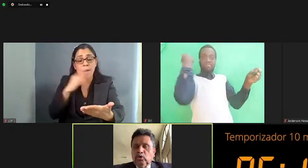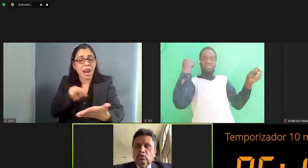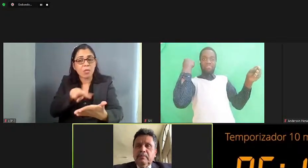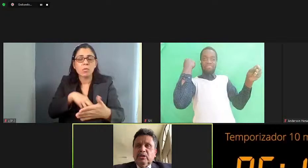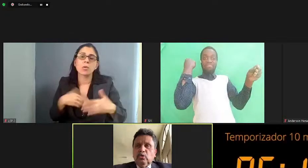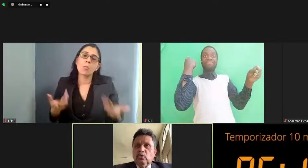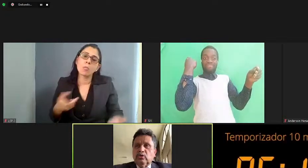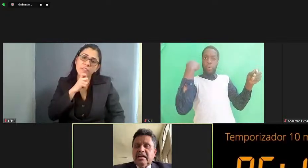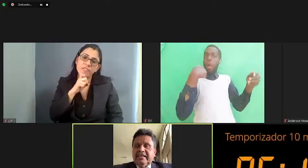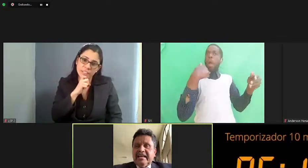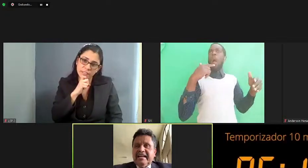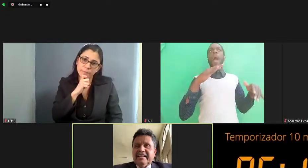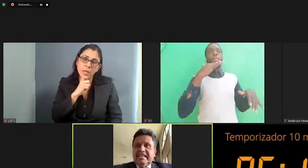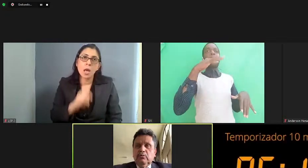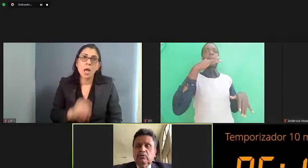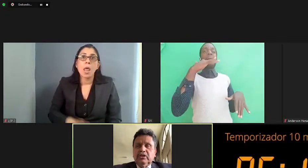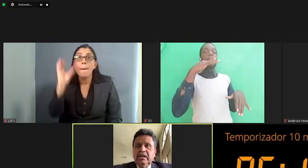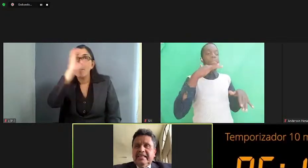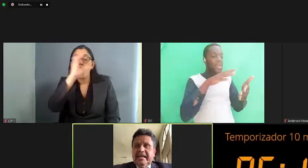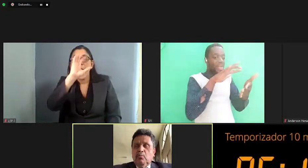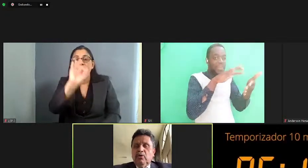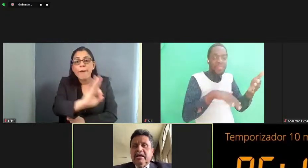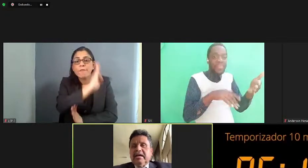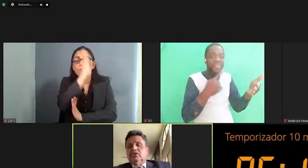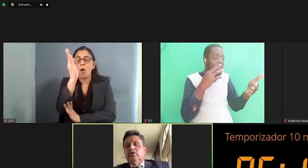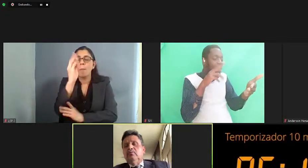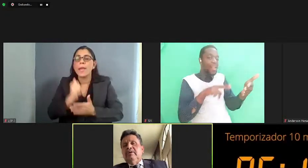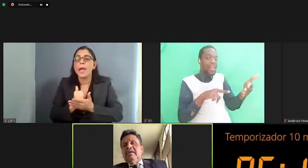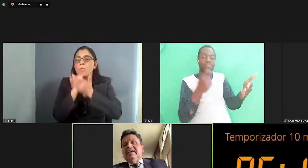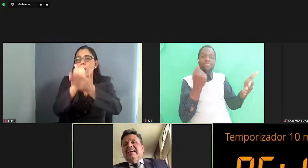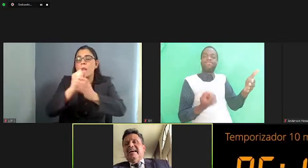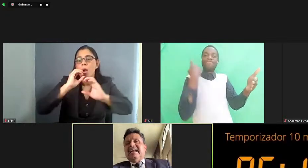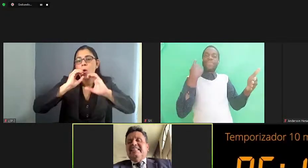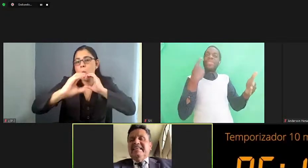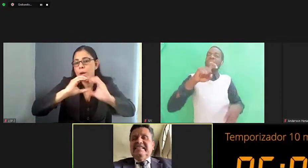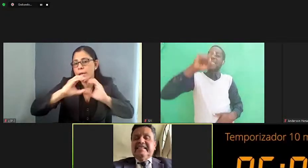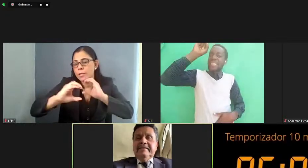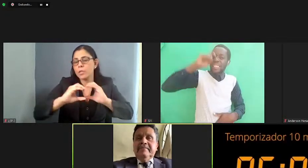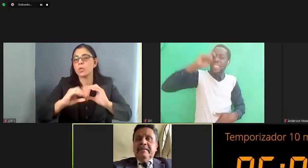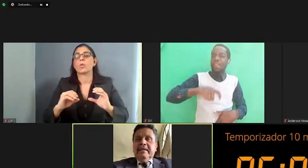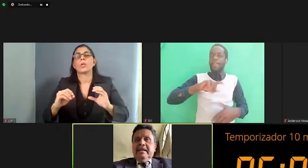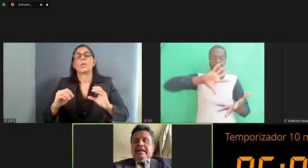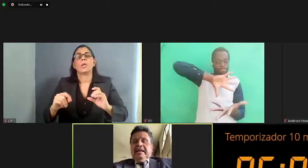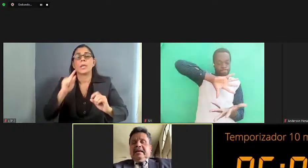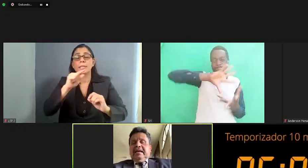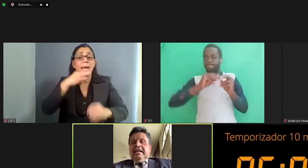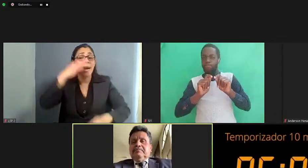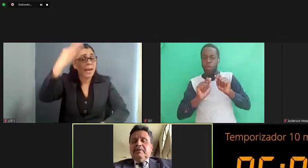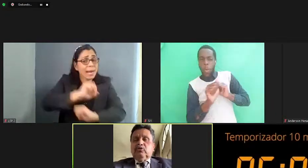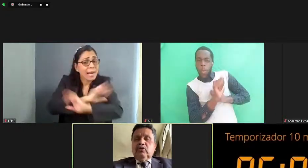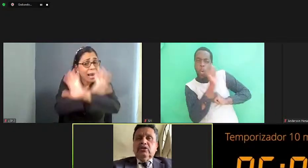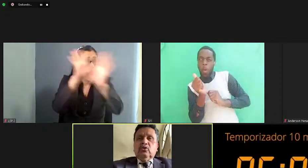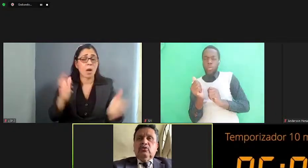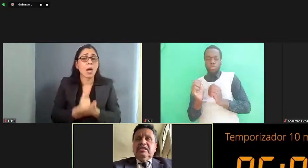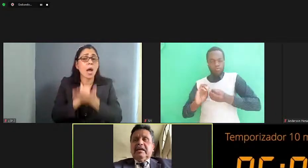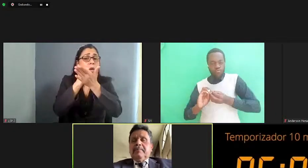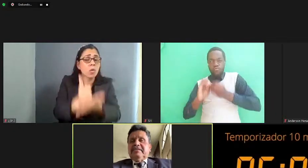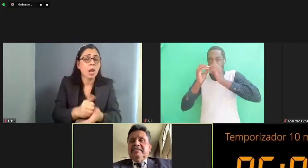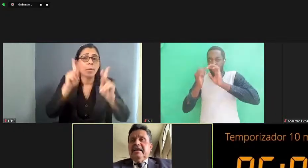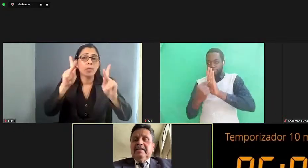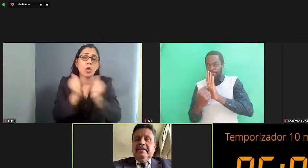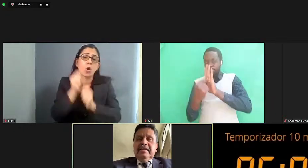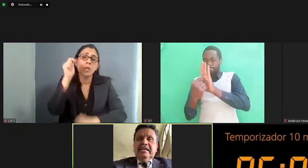therefore other alternative means of communication need to be